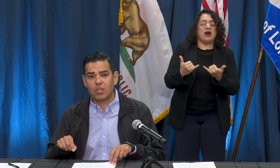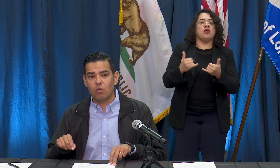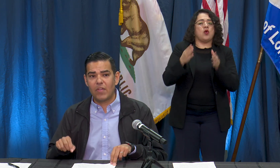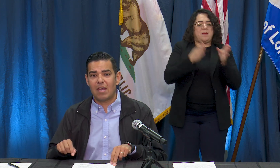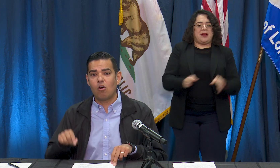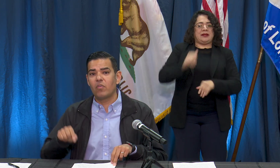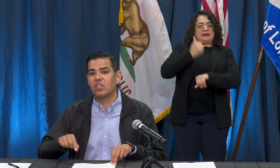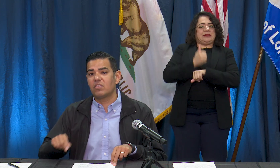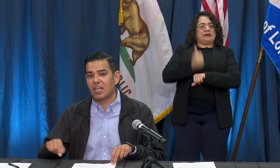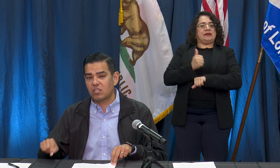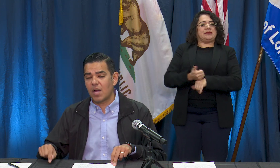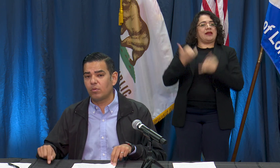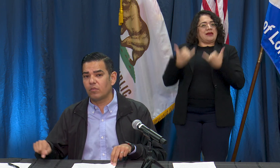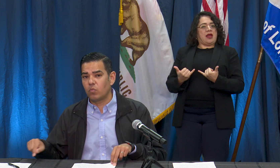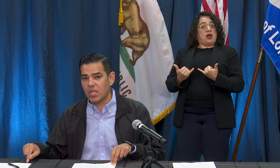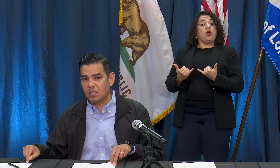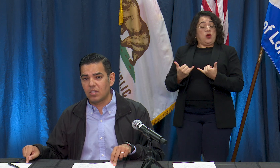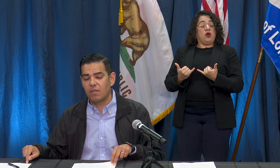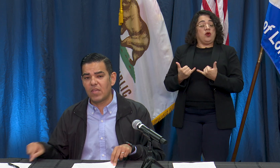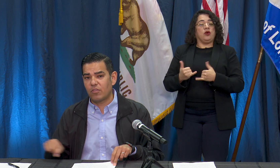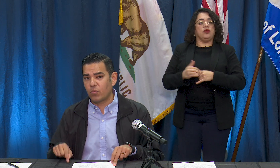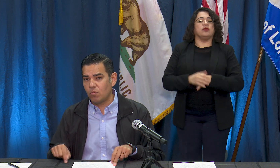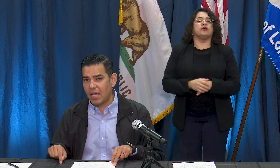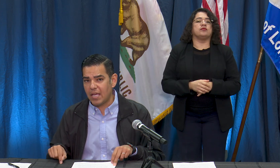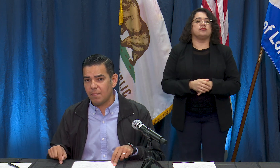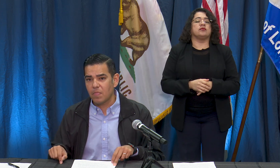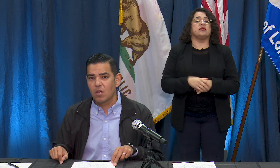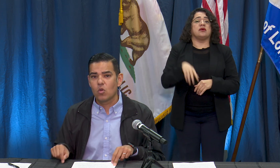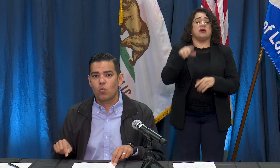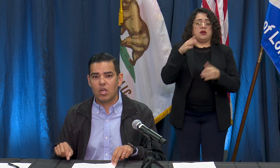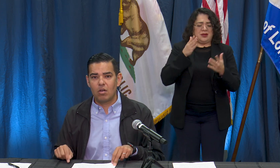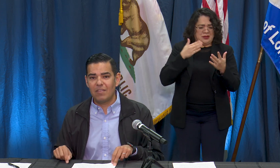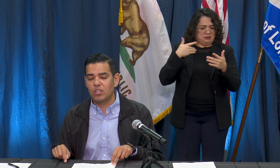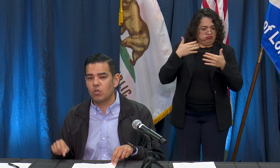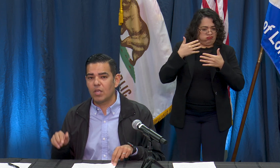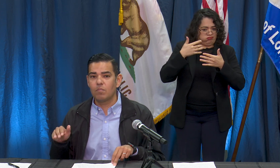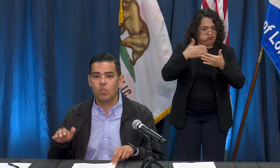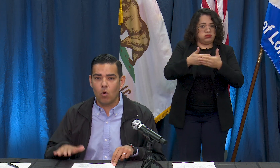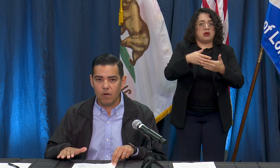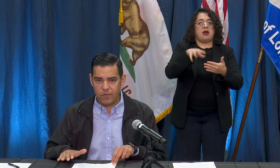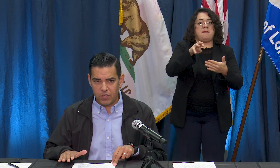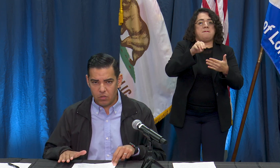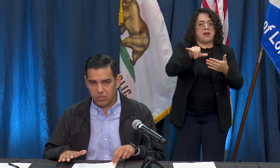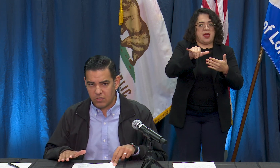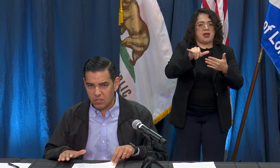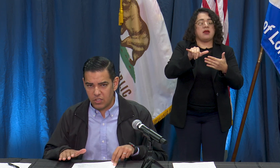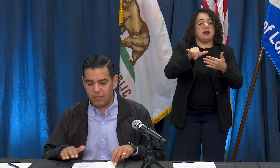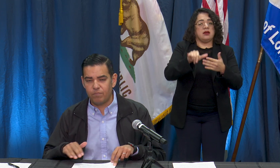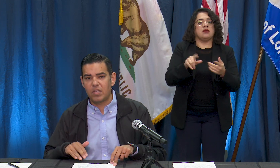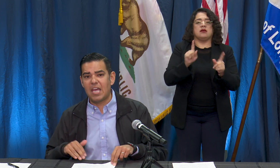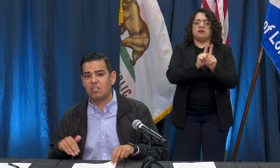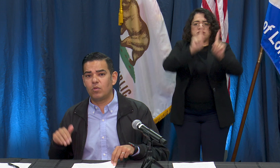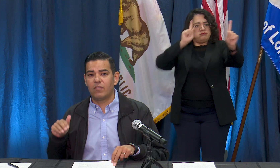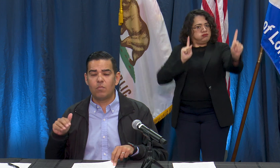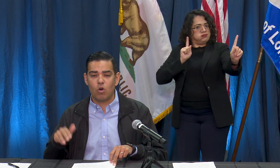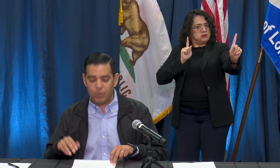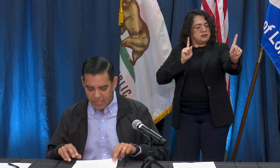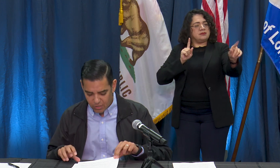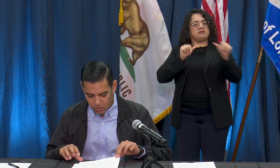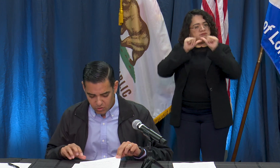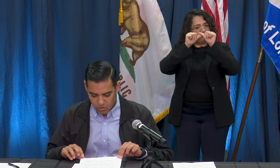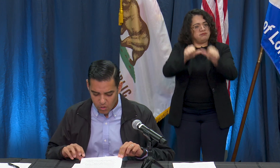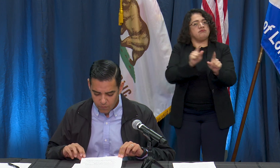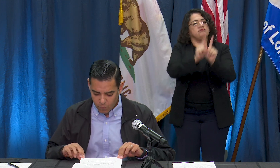it's critical that over these next couple of weeks and through May, we are even doing more physical distancing and doing even